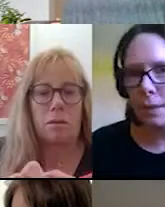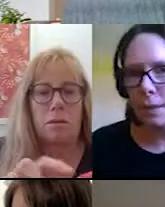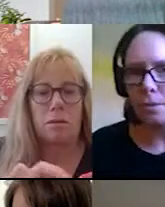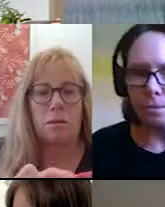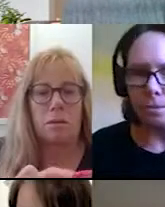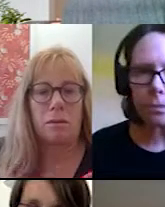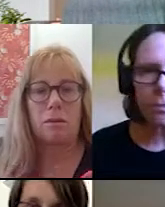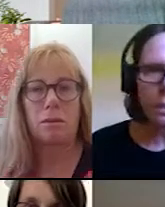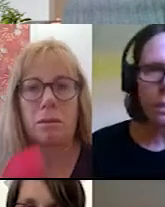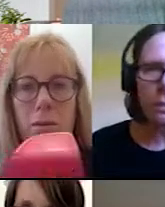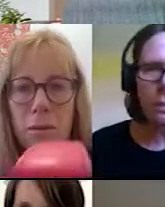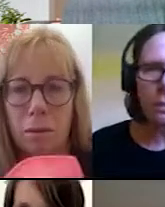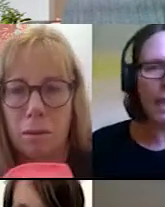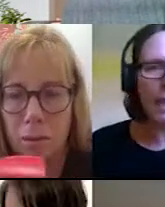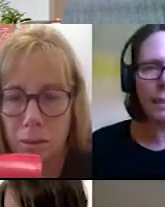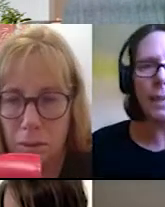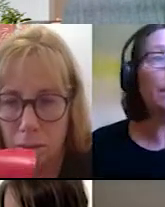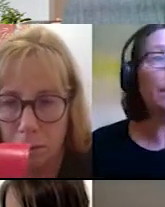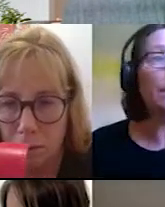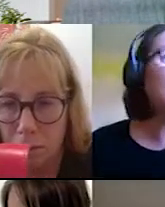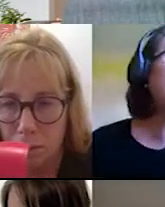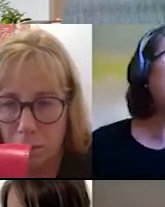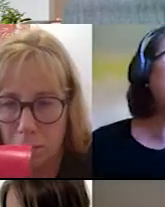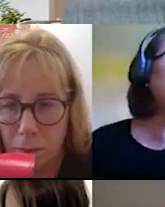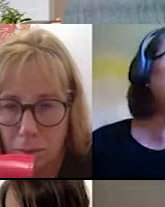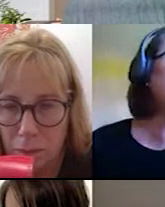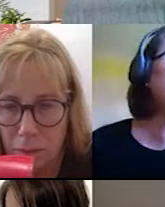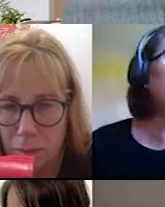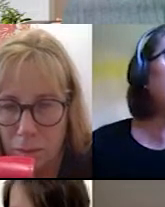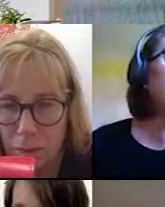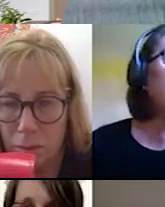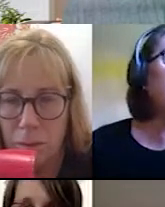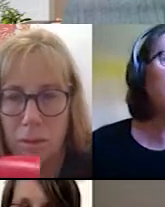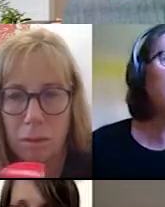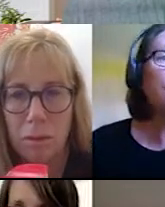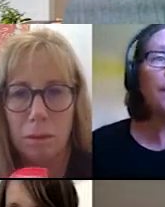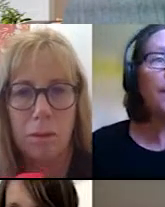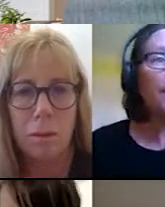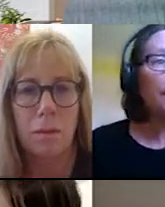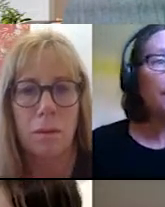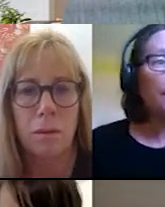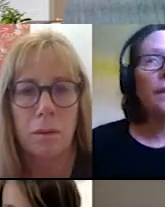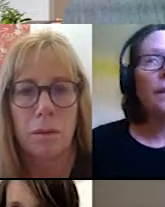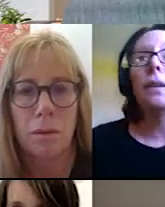person in your breakout room to be able to access that website. There is a second one, so I'm going to show you that one as well.